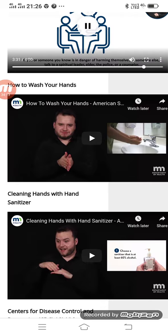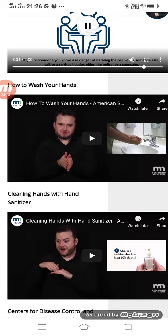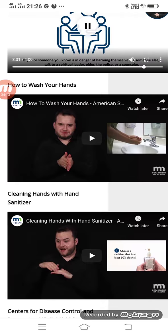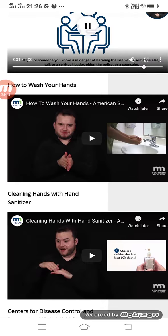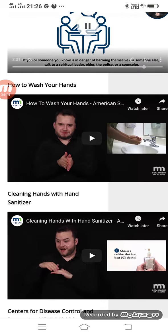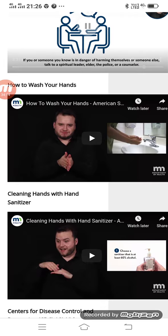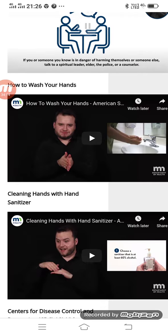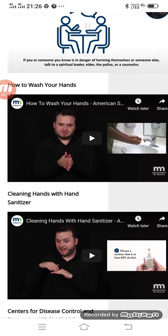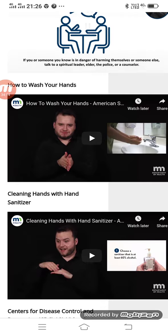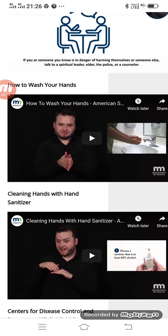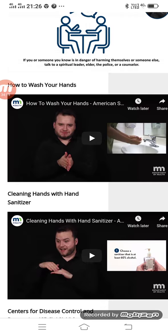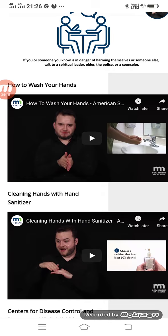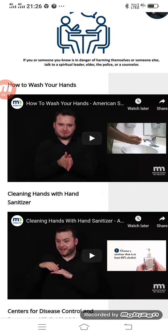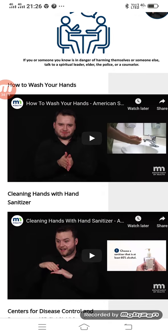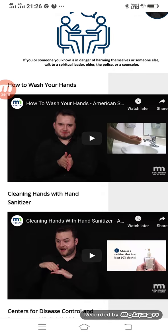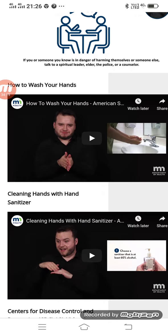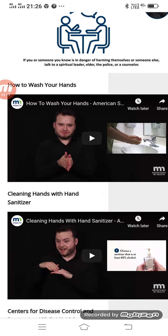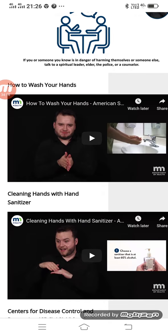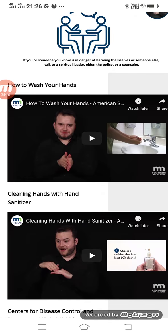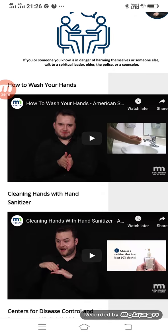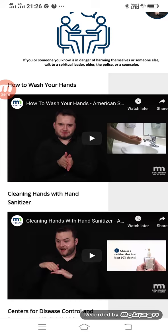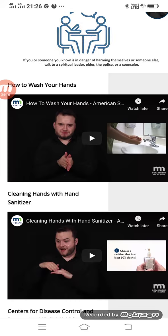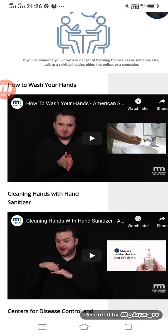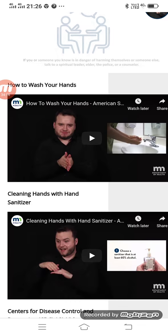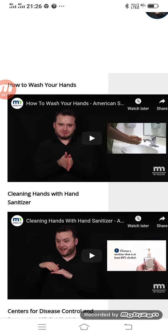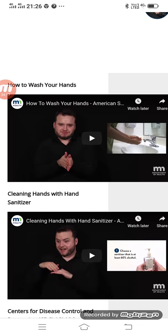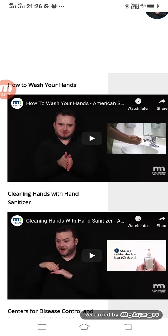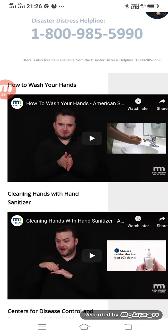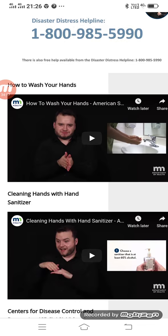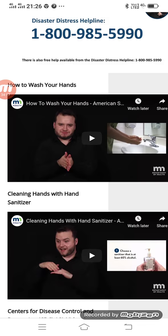elder, the police, or a counselor.